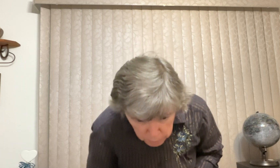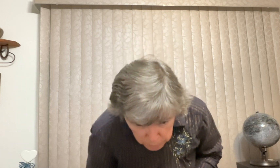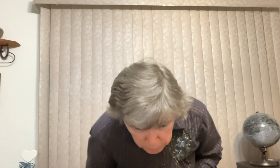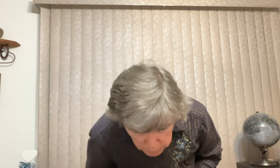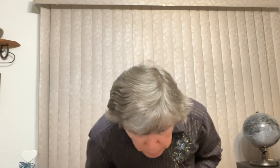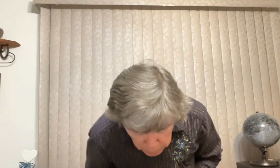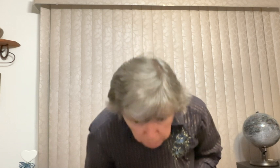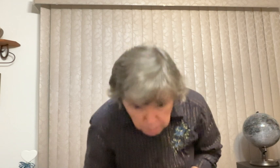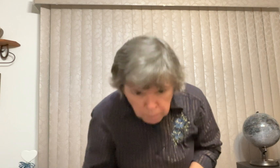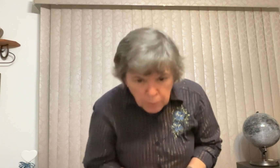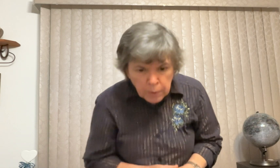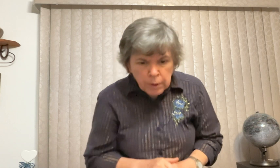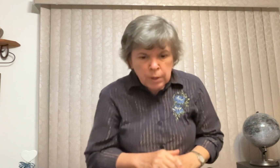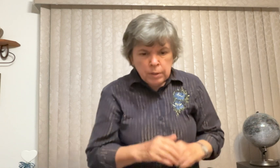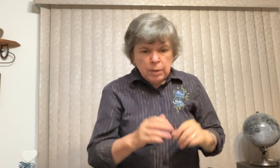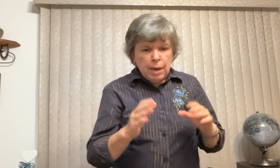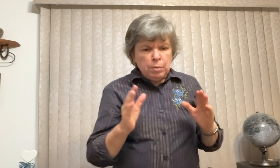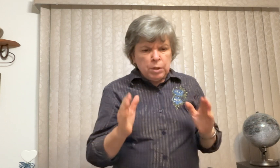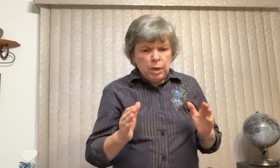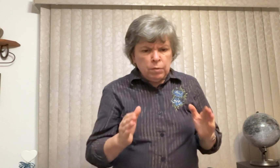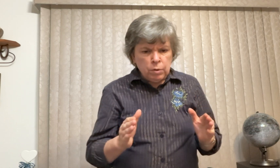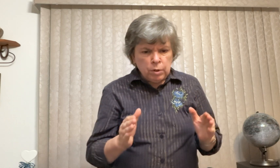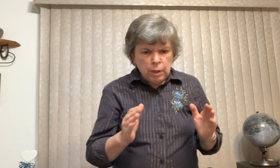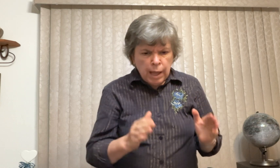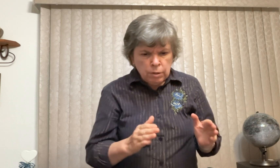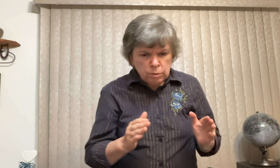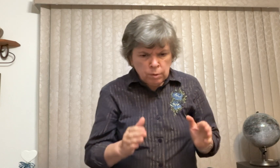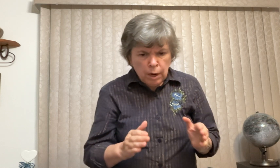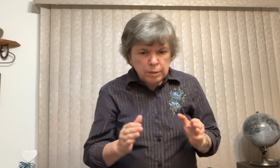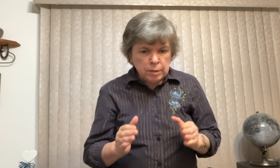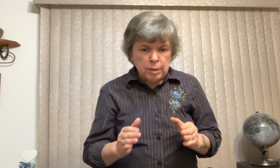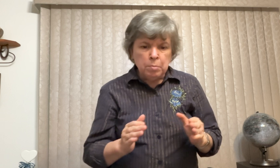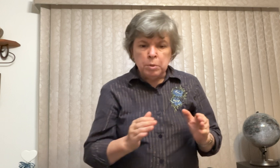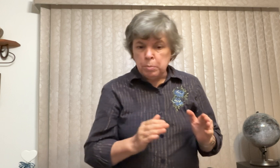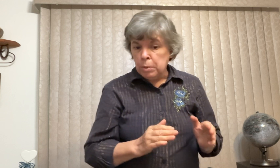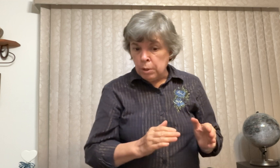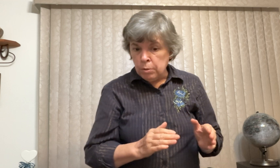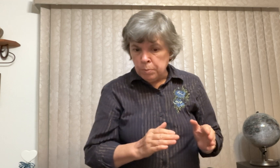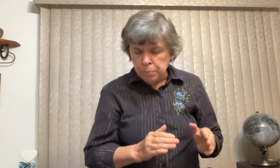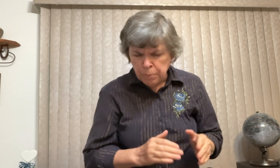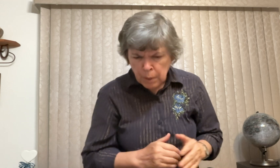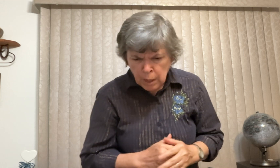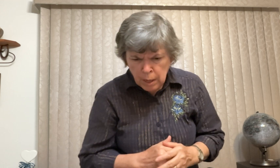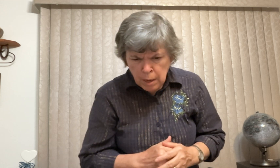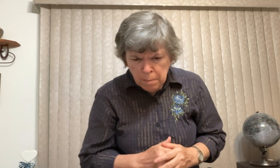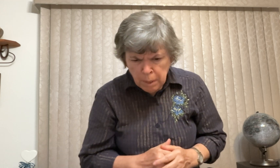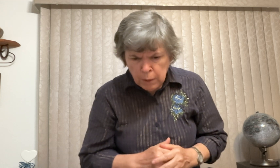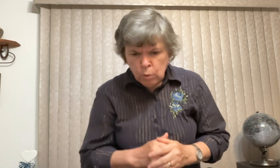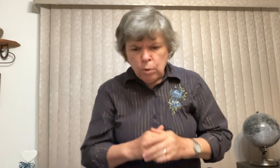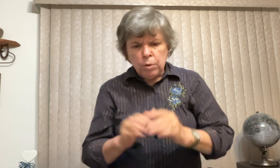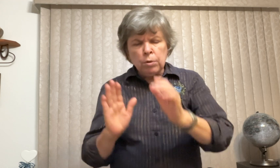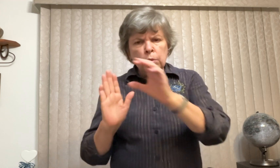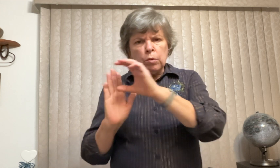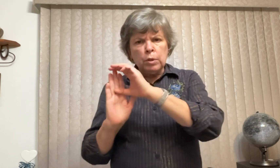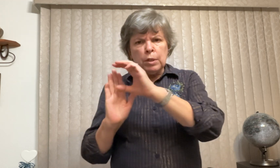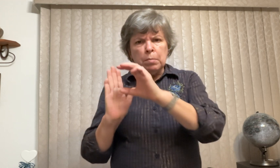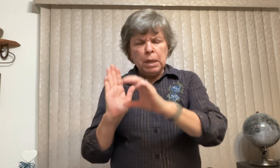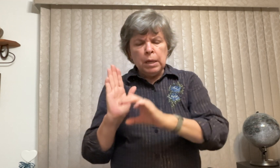Let's see. And that would cover clouds arise and tempests blow by order or command